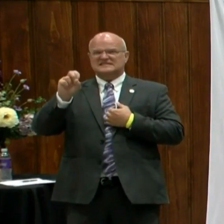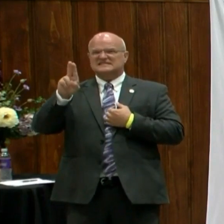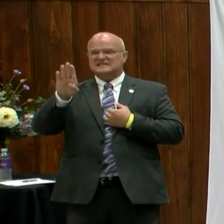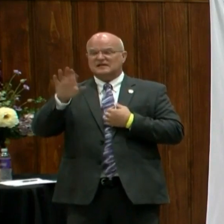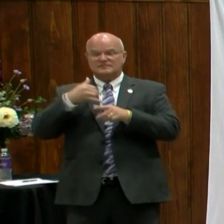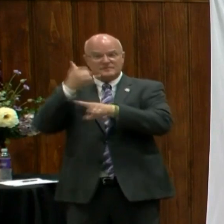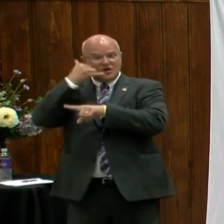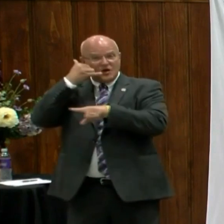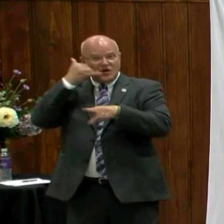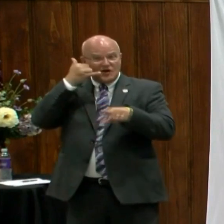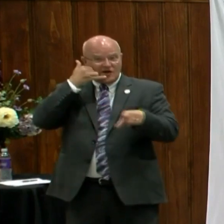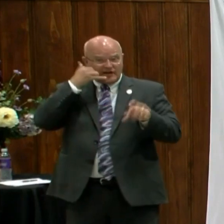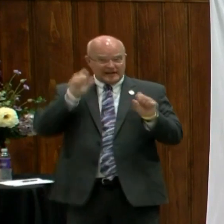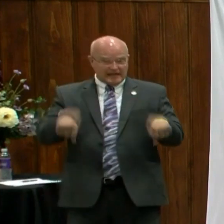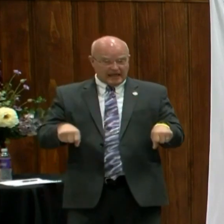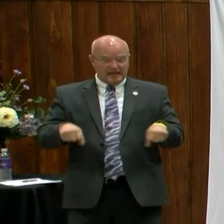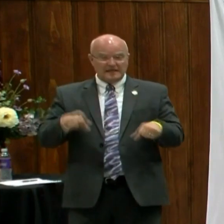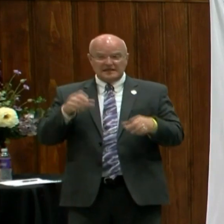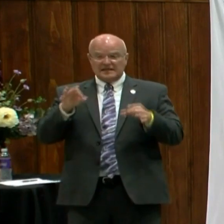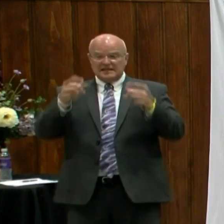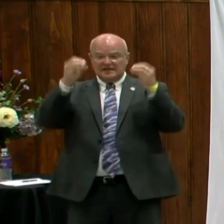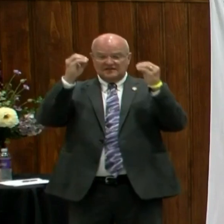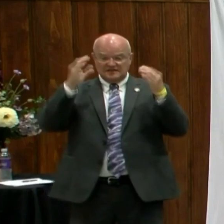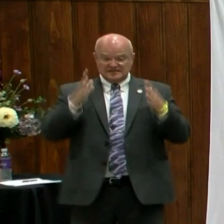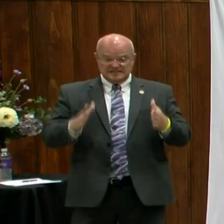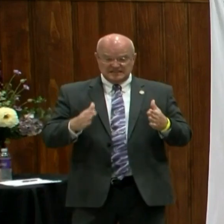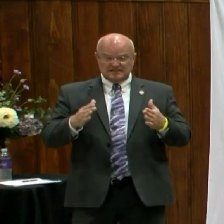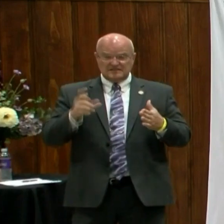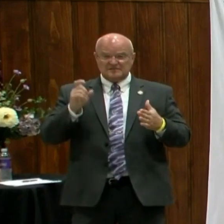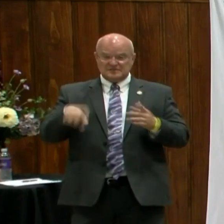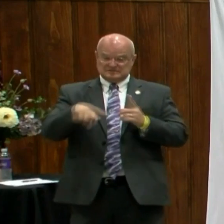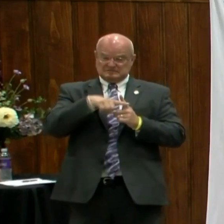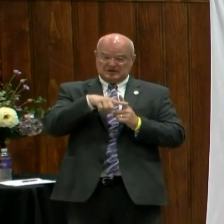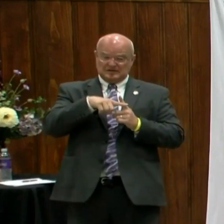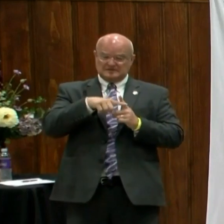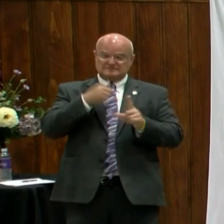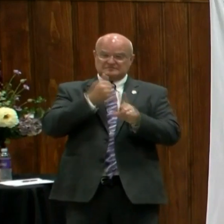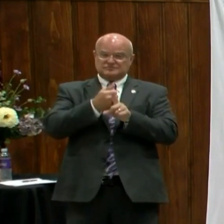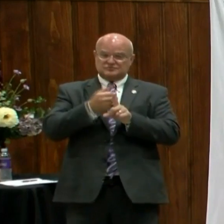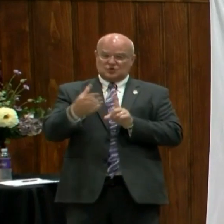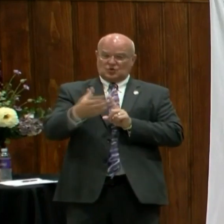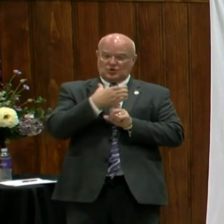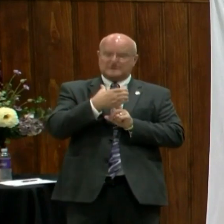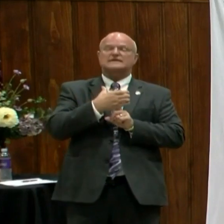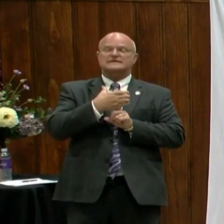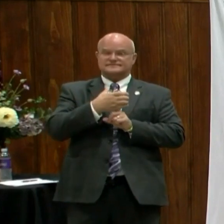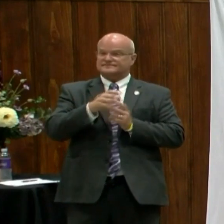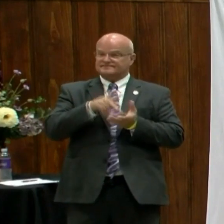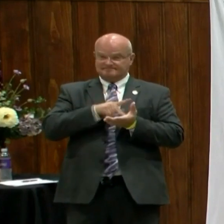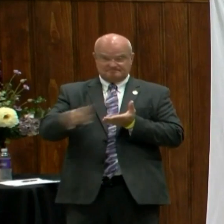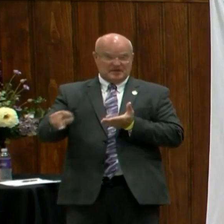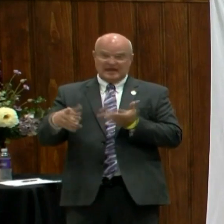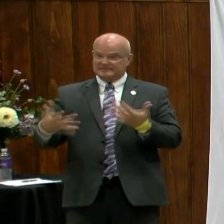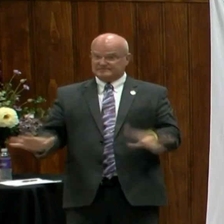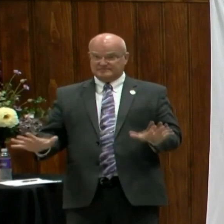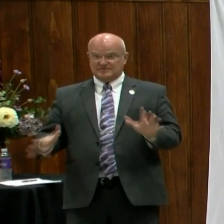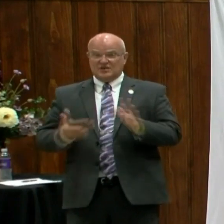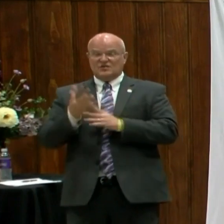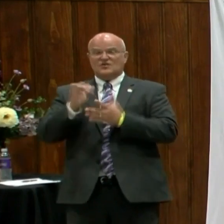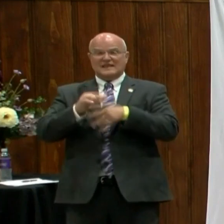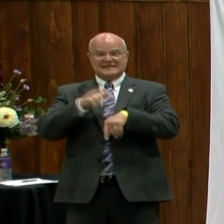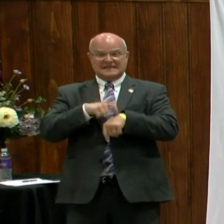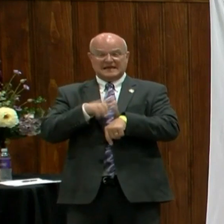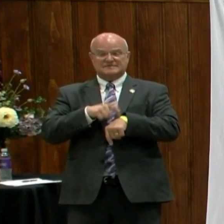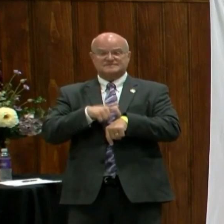they can call on. If a teacher has to be positive, has to be quarantined, they get paid through